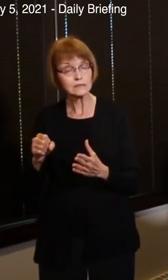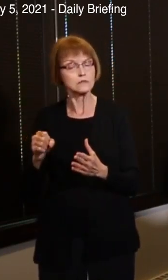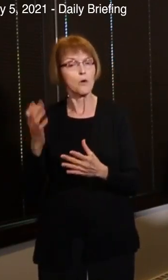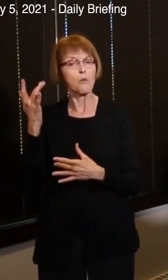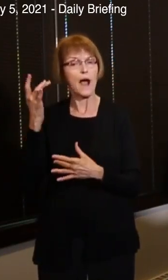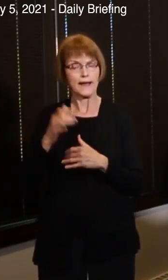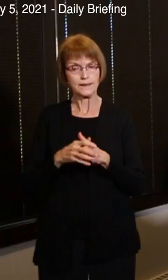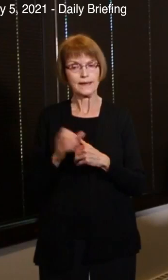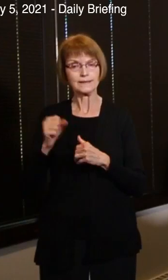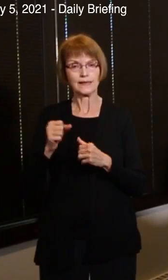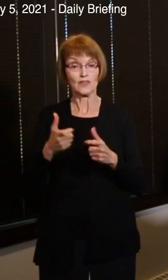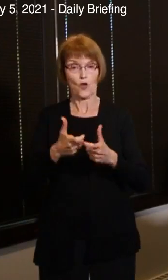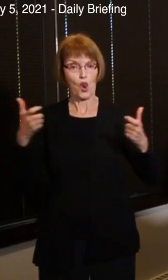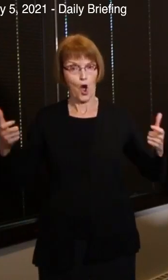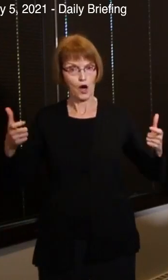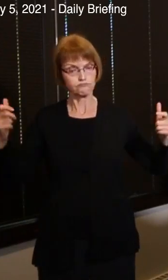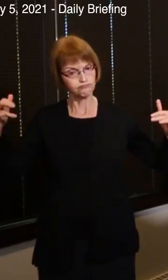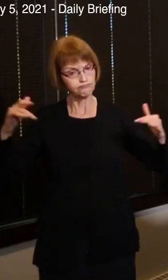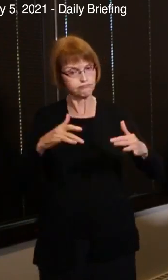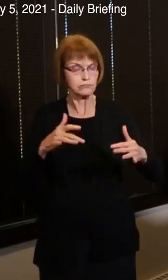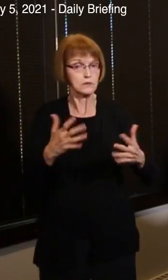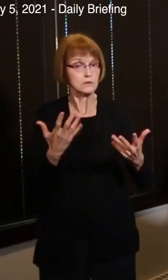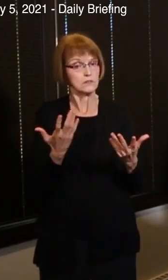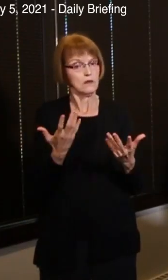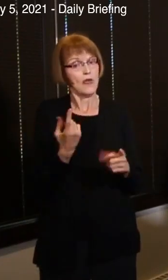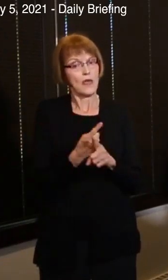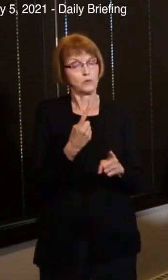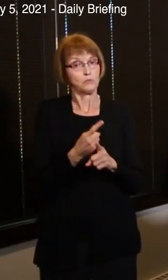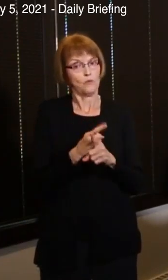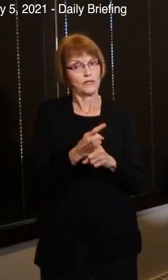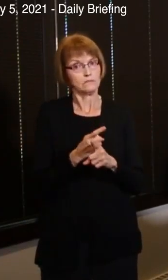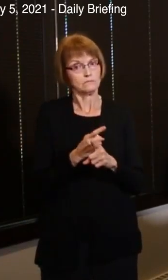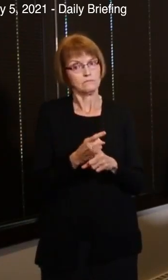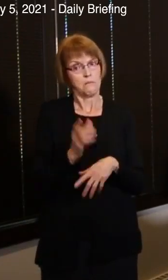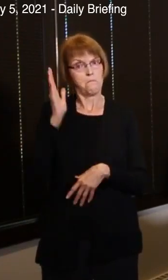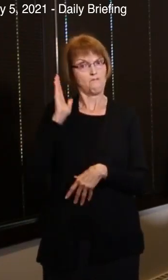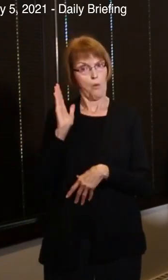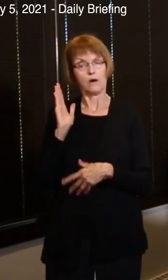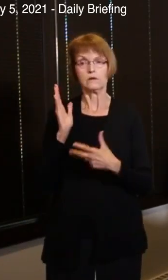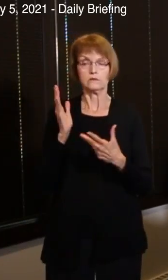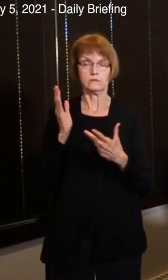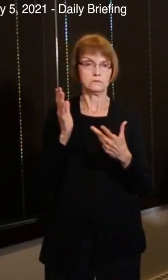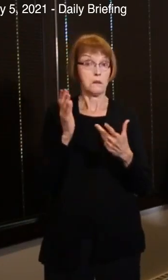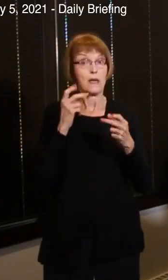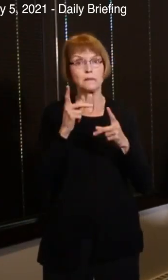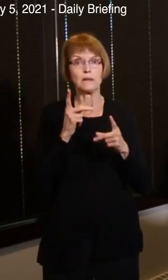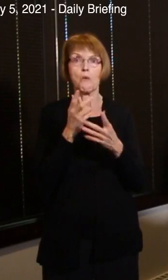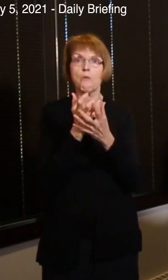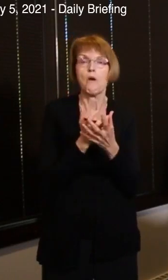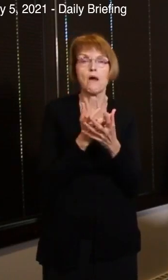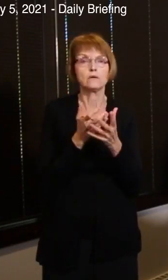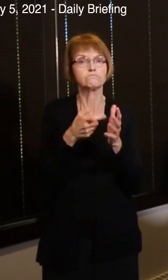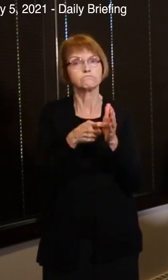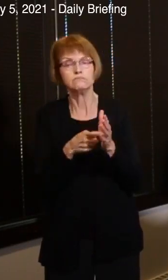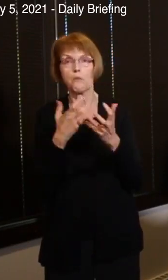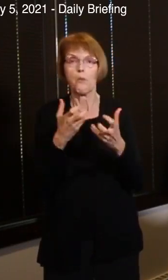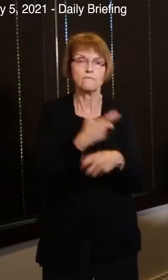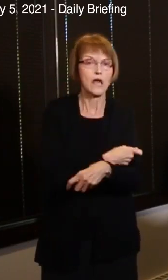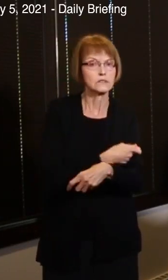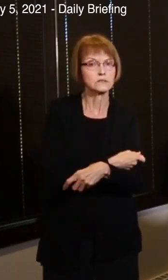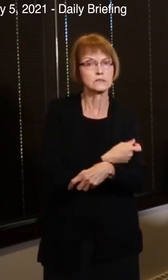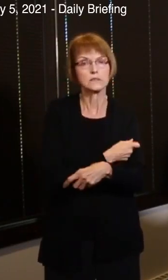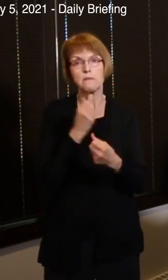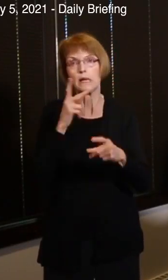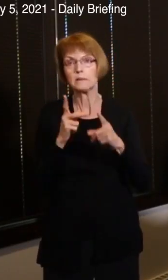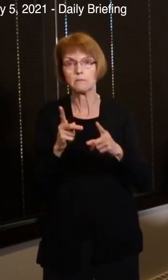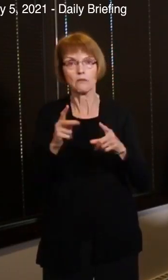large-scale sites, I think, were appropriate when we had a large demand out there. So large numbers of